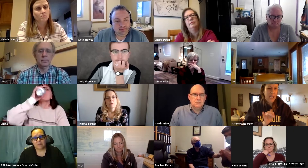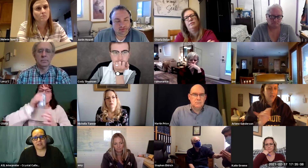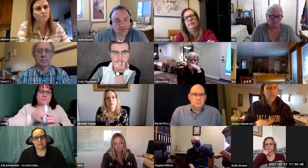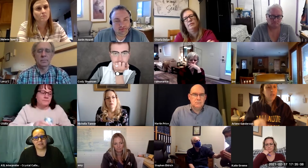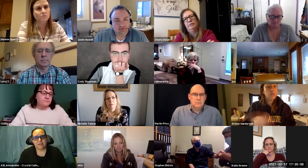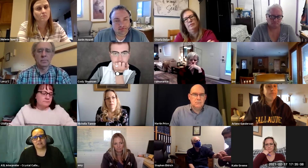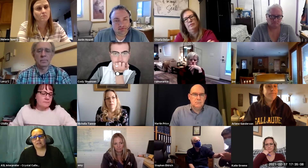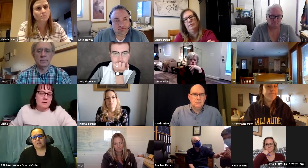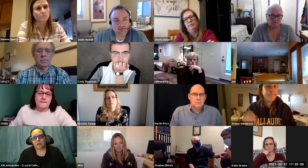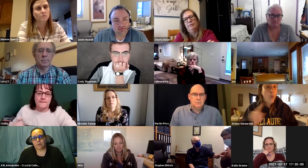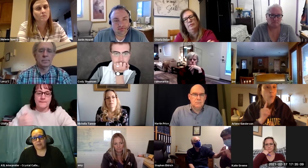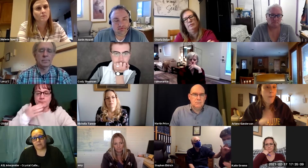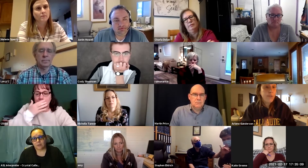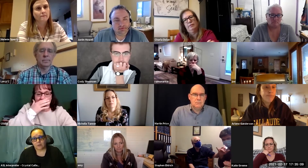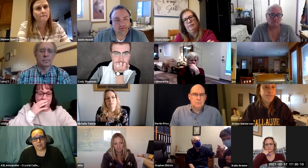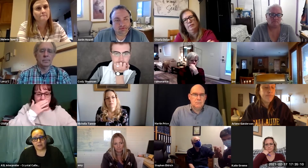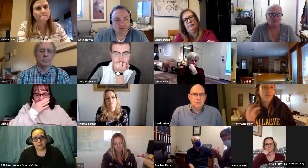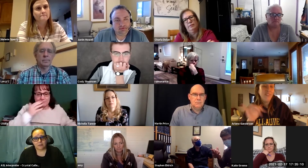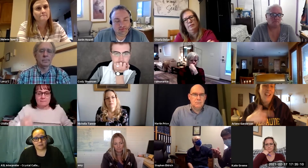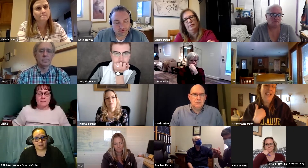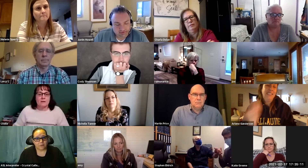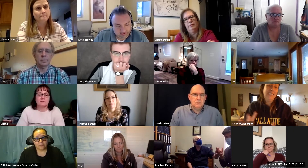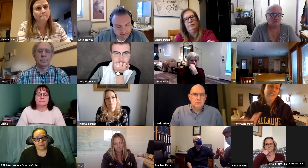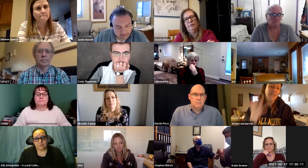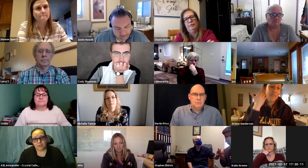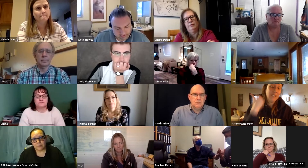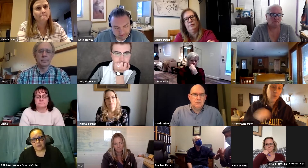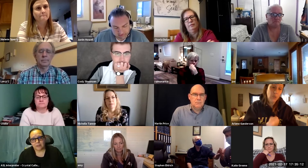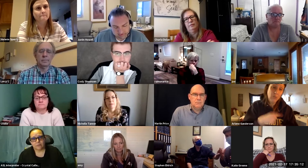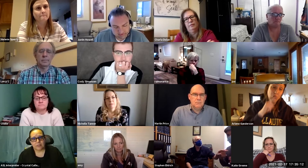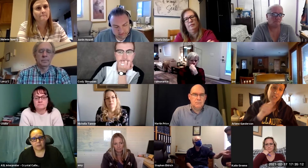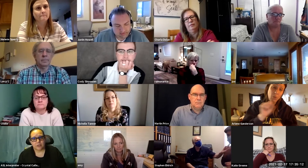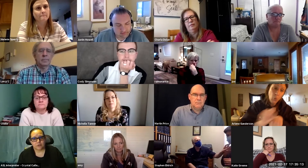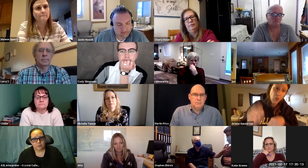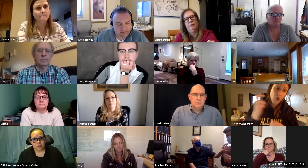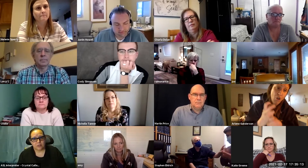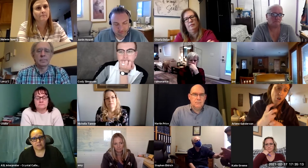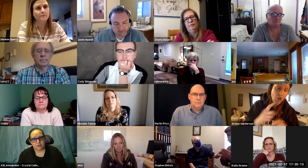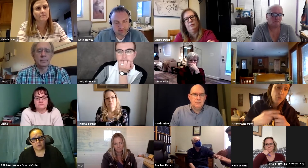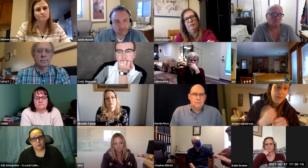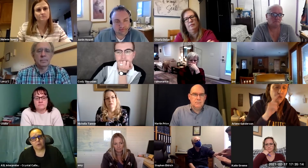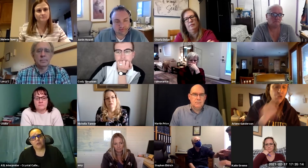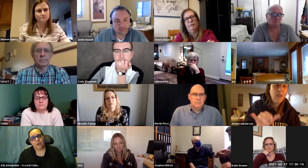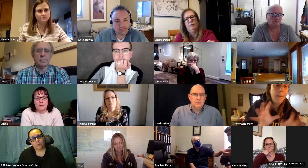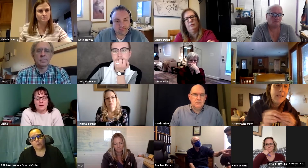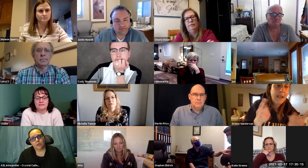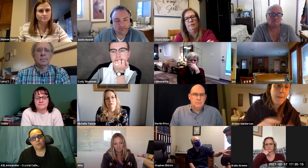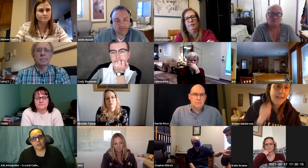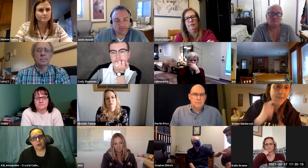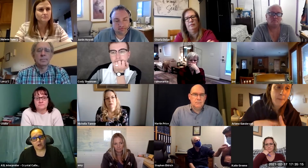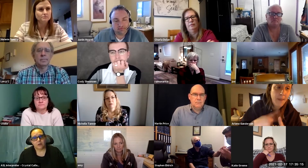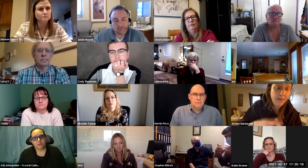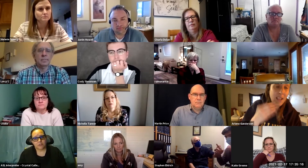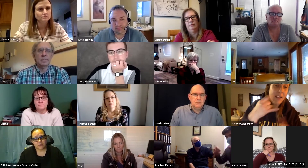monthly meetings and what that may look like, I've talked about that. I didn't really get much response. So I know we're working